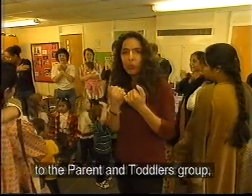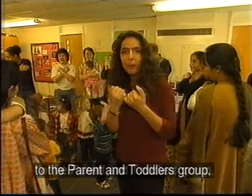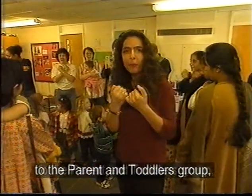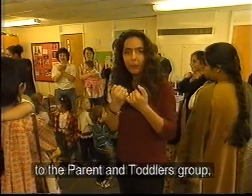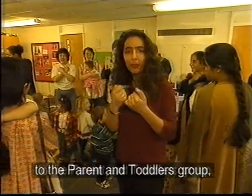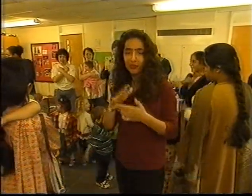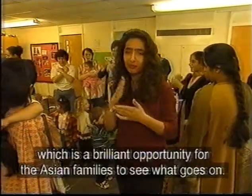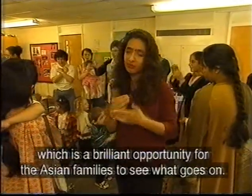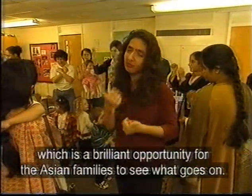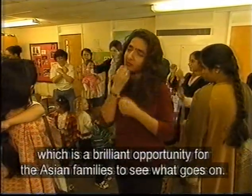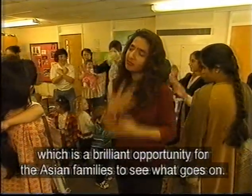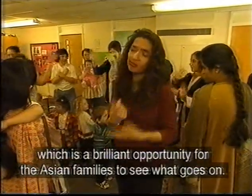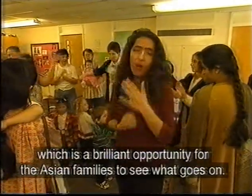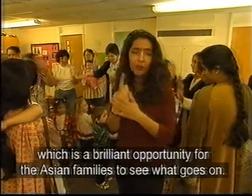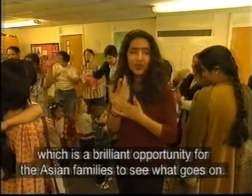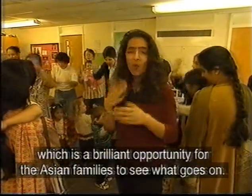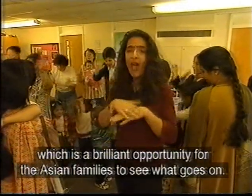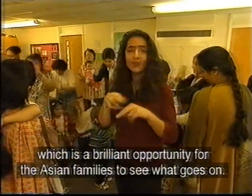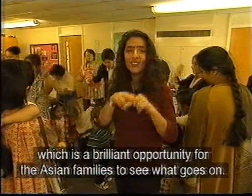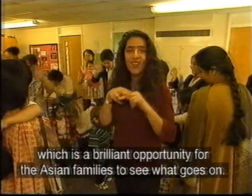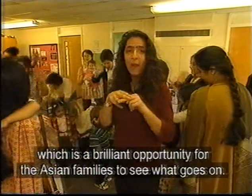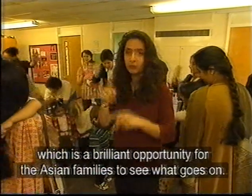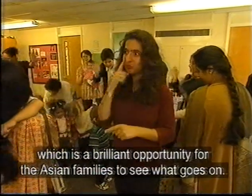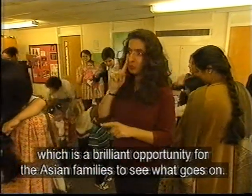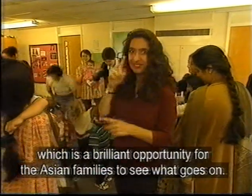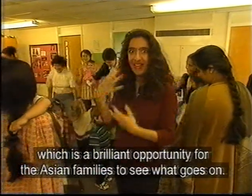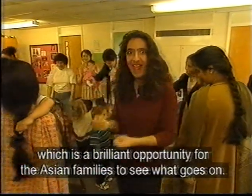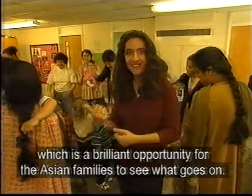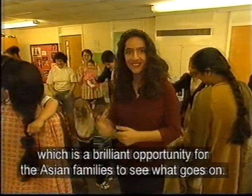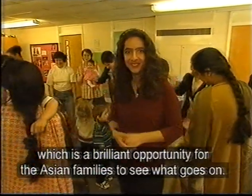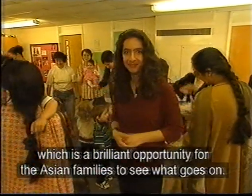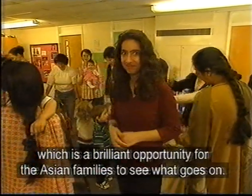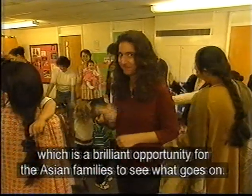is a brilliant opportunity for the Asian families to see what goes on.